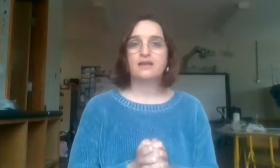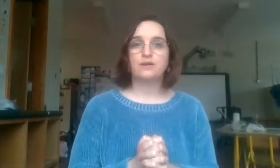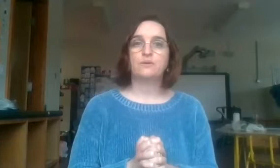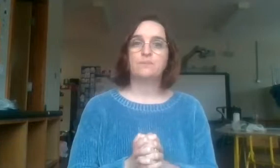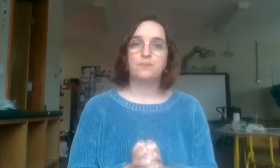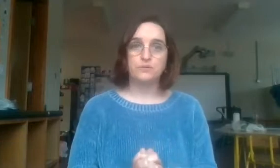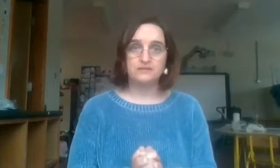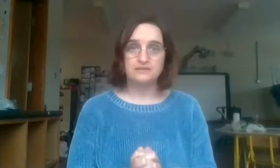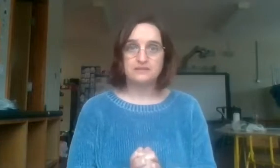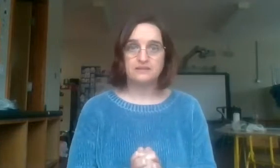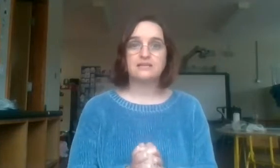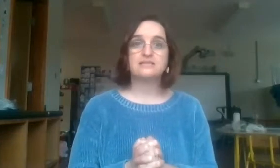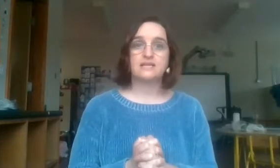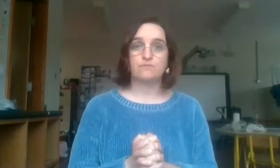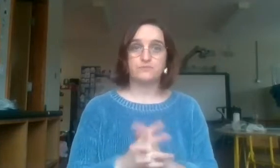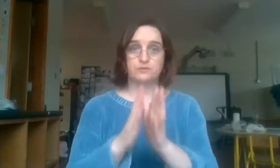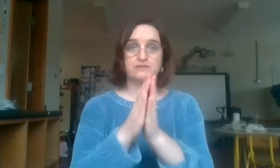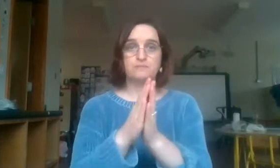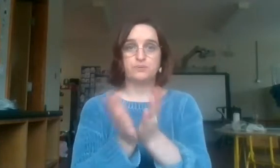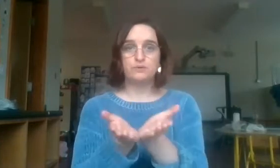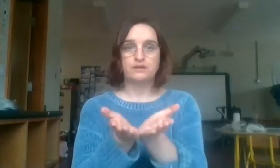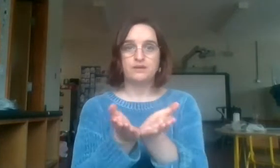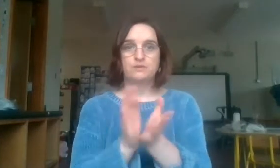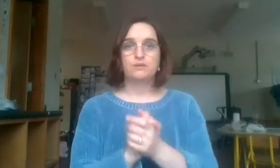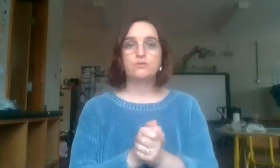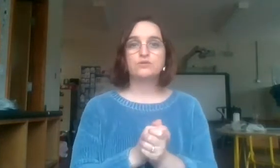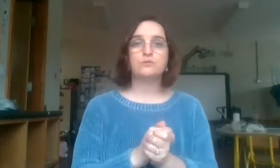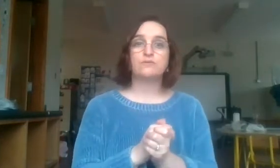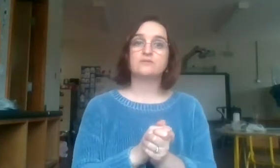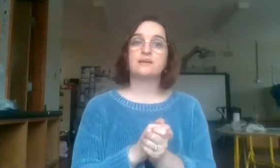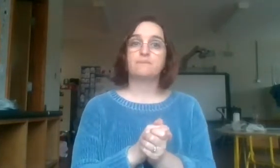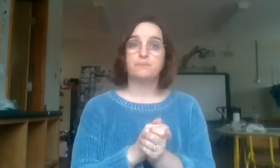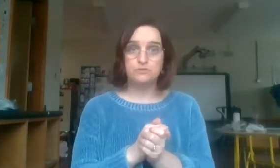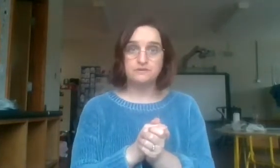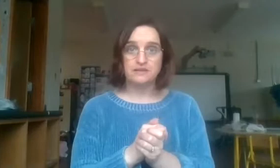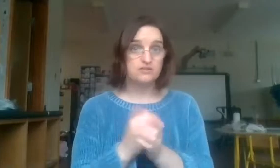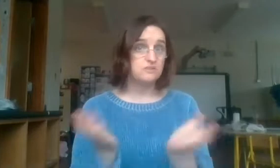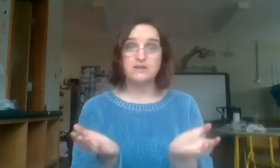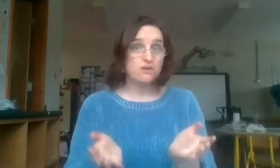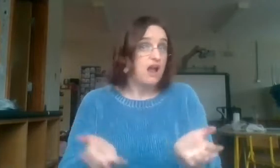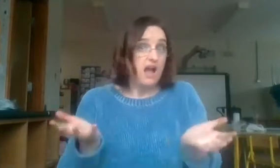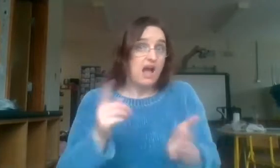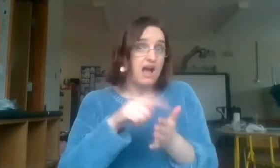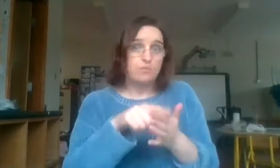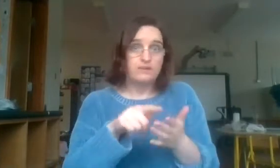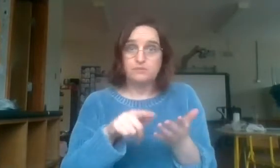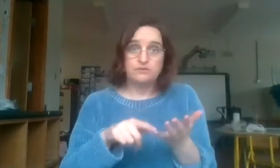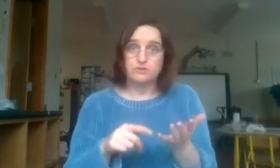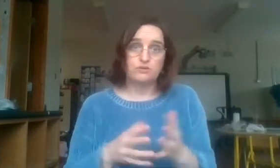like books, instead of, so this is book, but if we were saying books, and it doesn't matter how many books we're talking